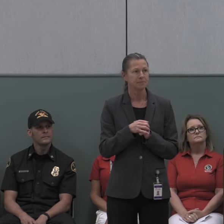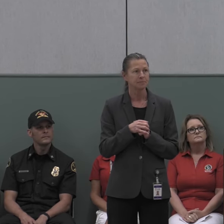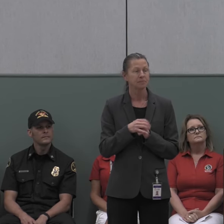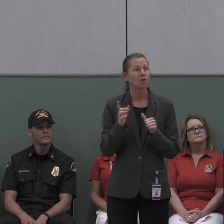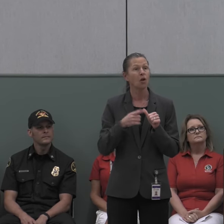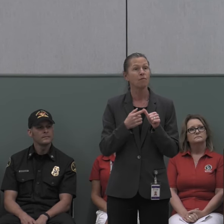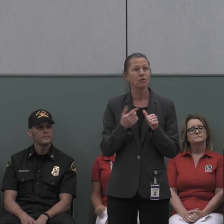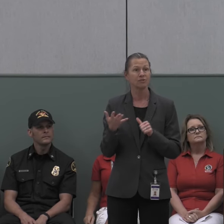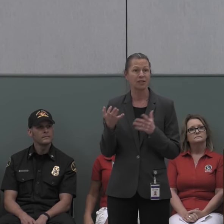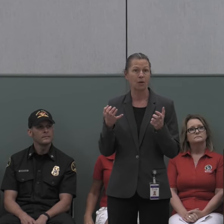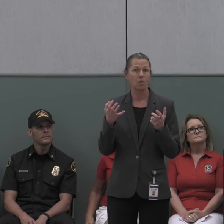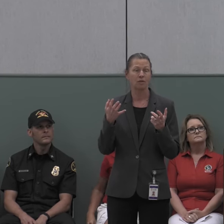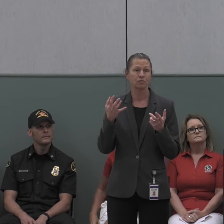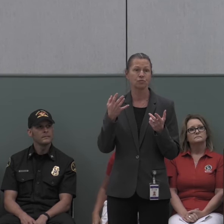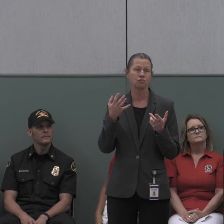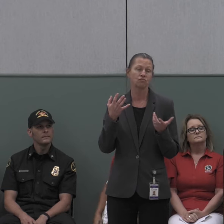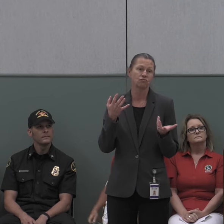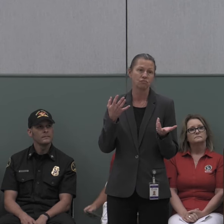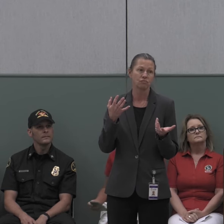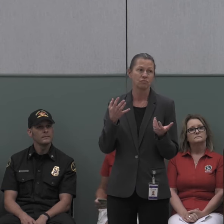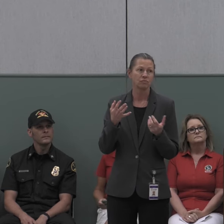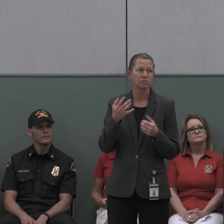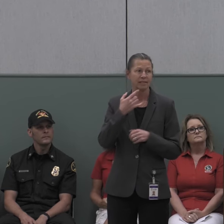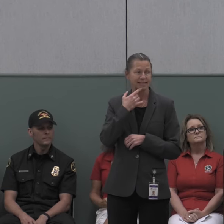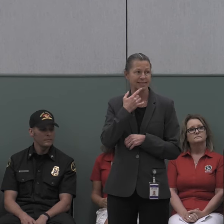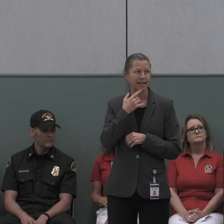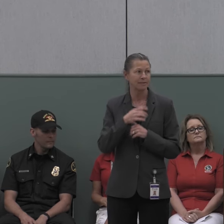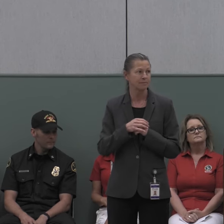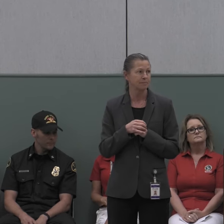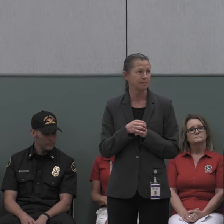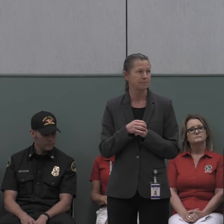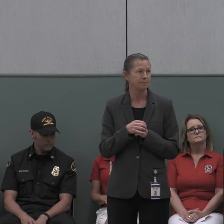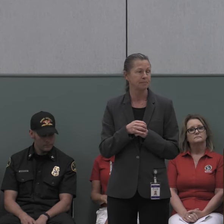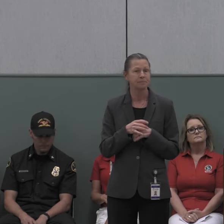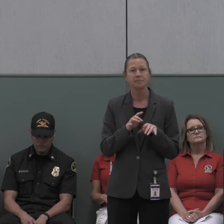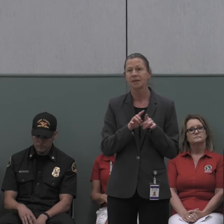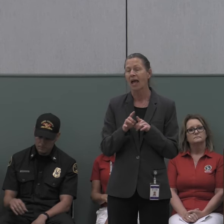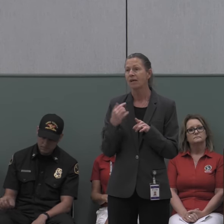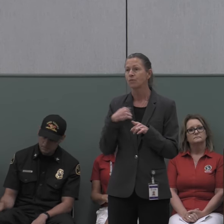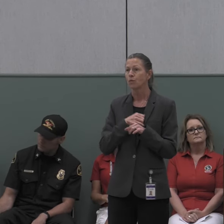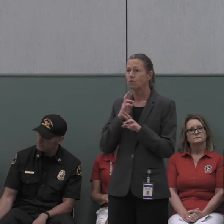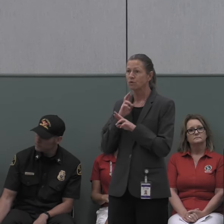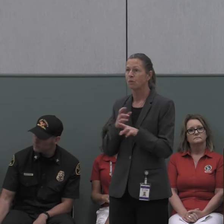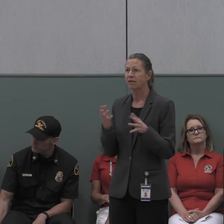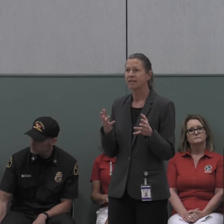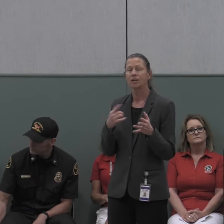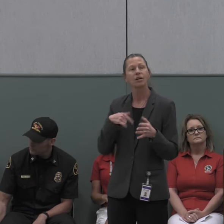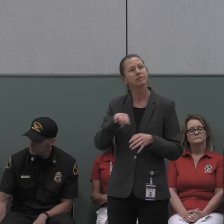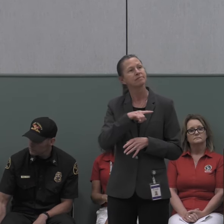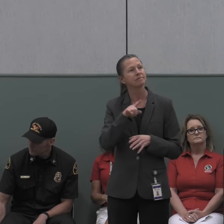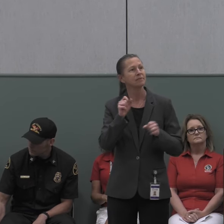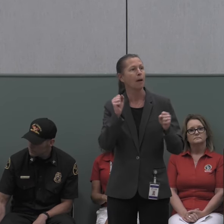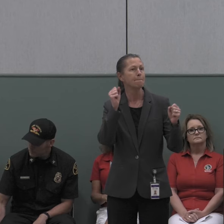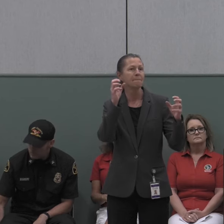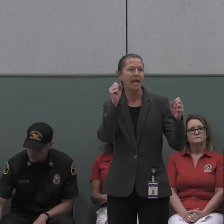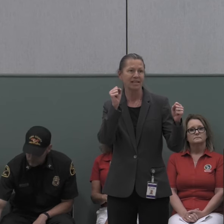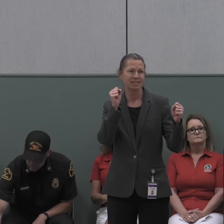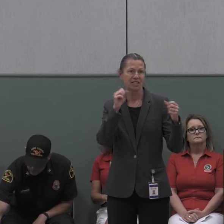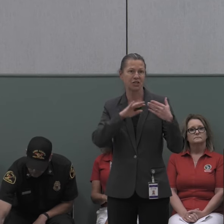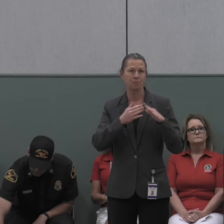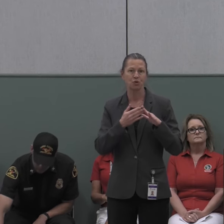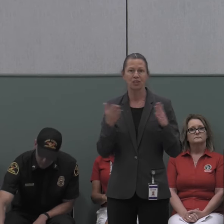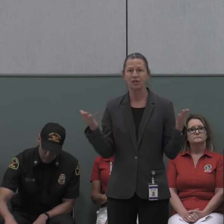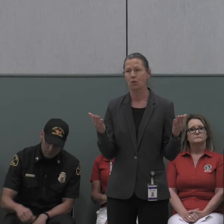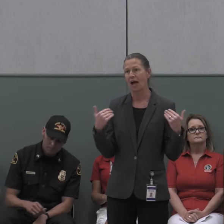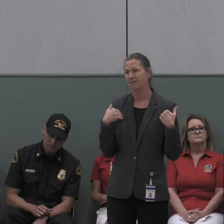First thing I want to say is, as we responded here, what an amazing community that you guys have here. The support that you've